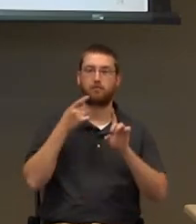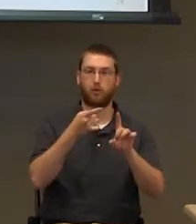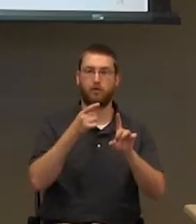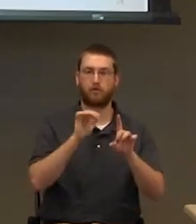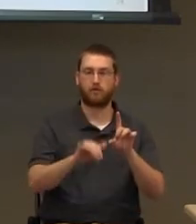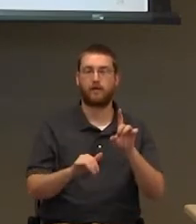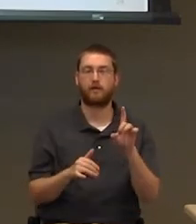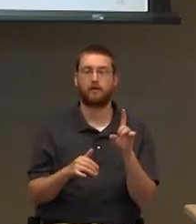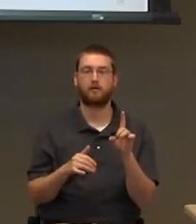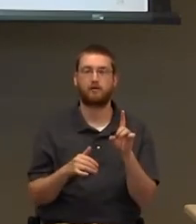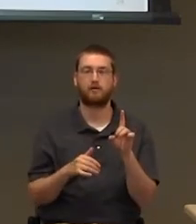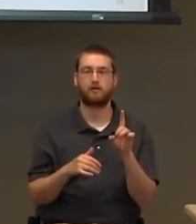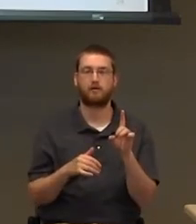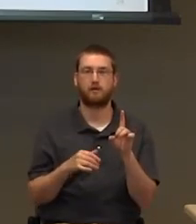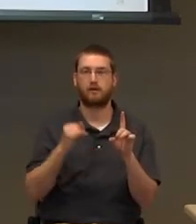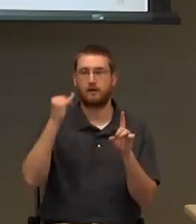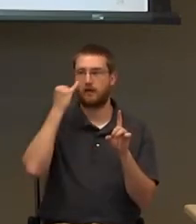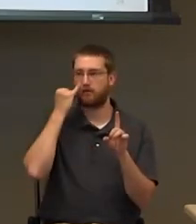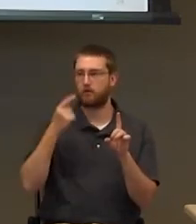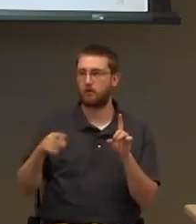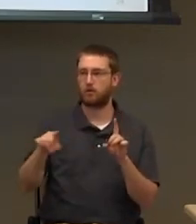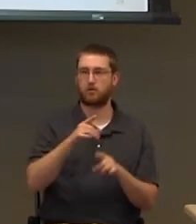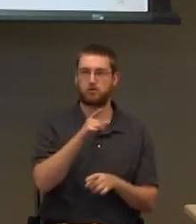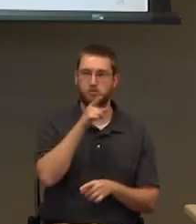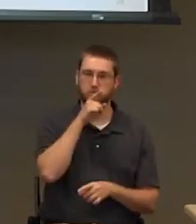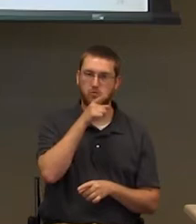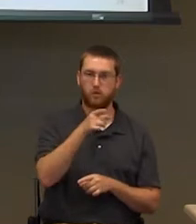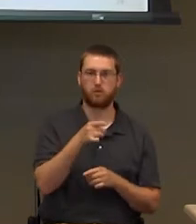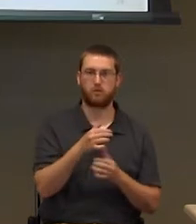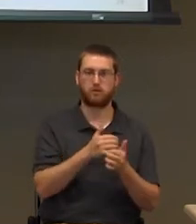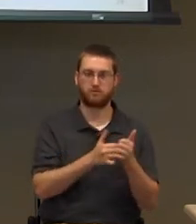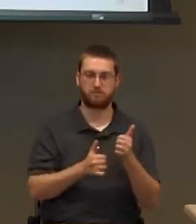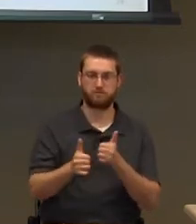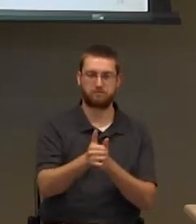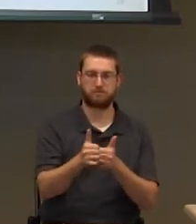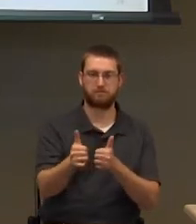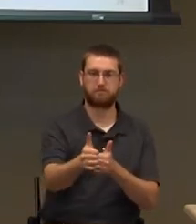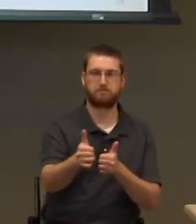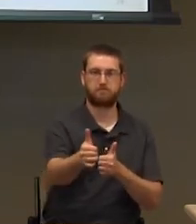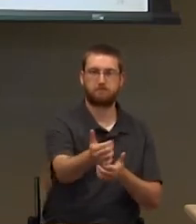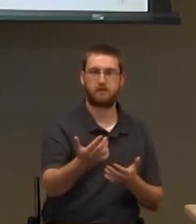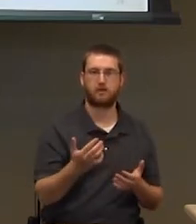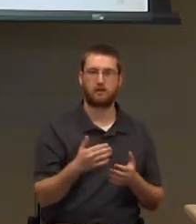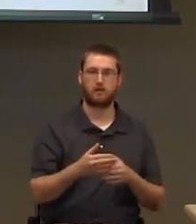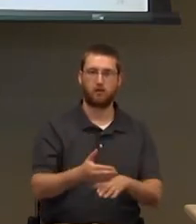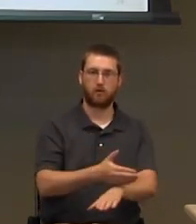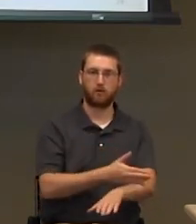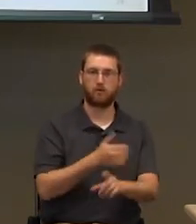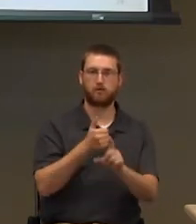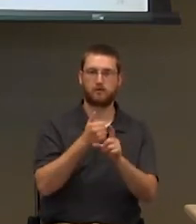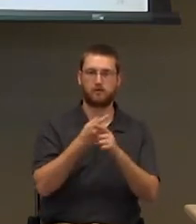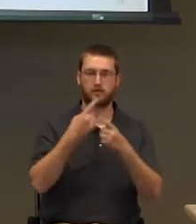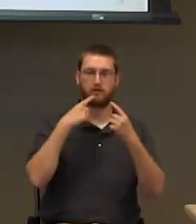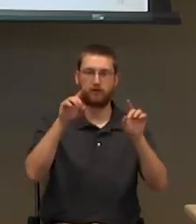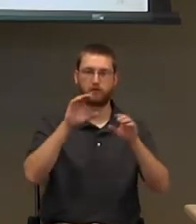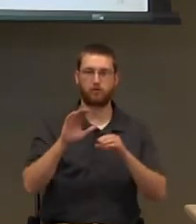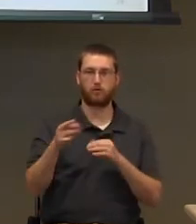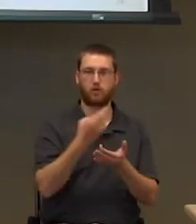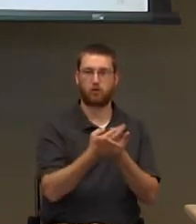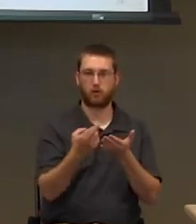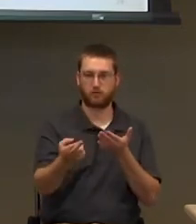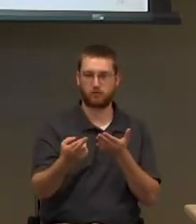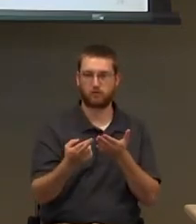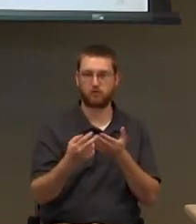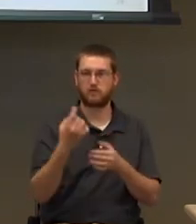that is that if you truly want to stay ahead and put yourself in a position to be as successful as you can and be as effective, as efficient with your resources,